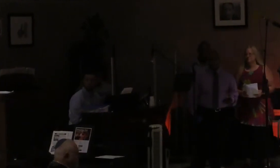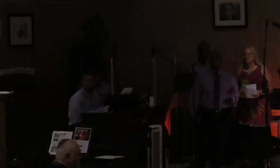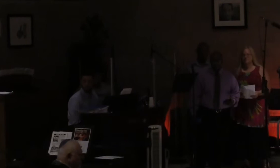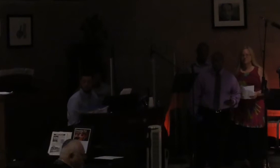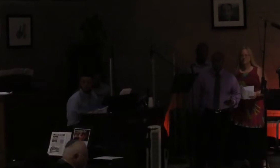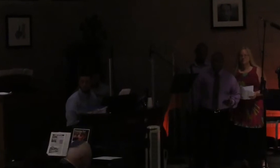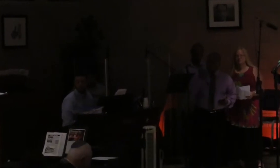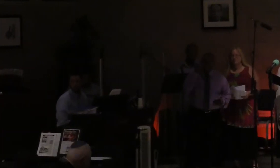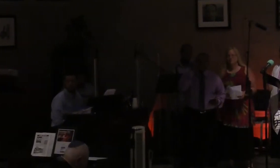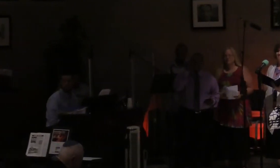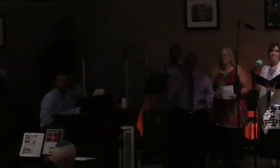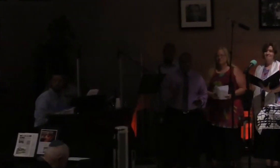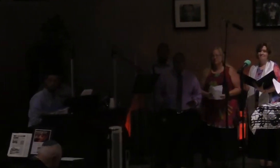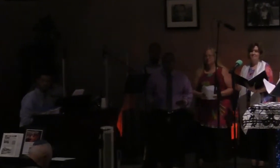ahead.